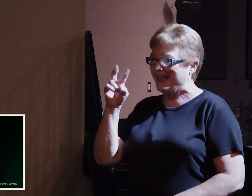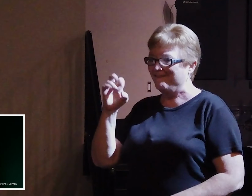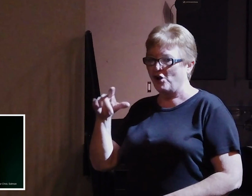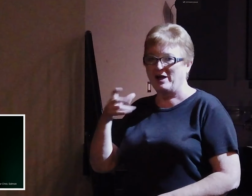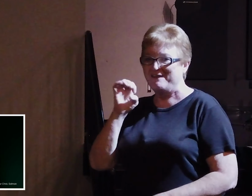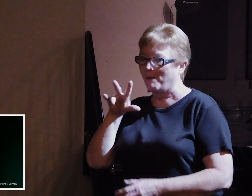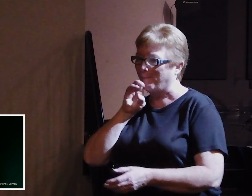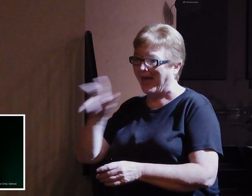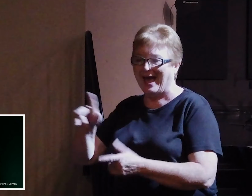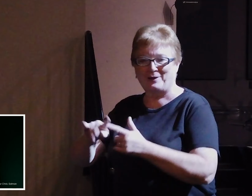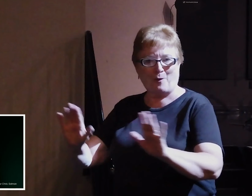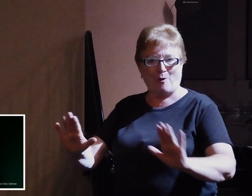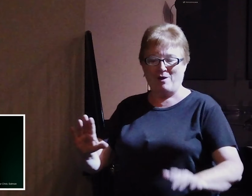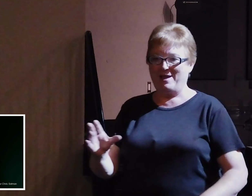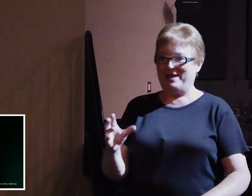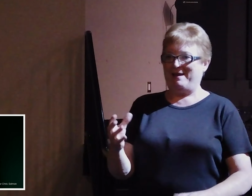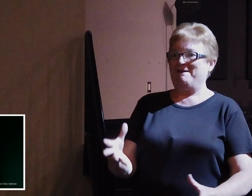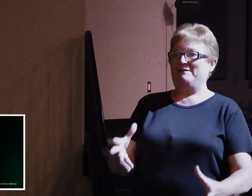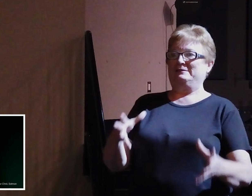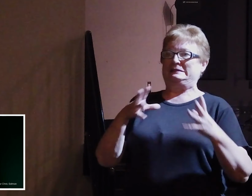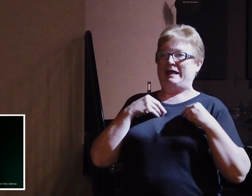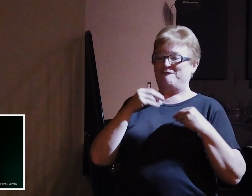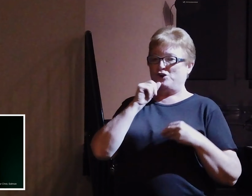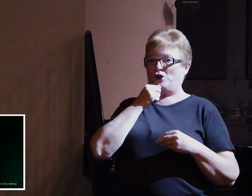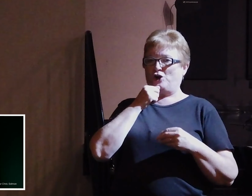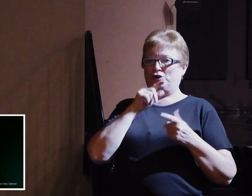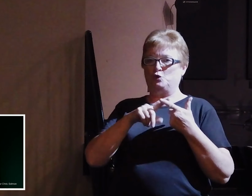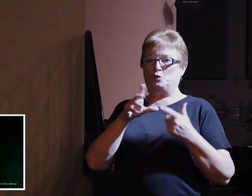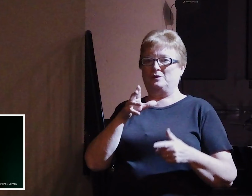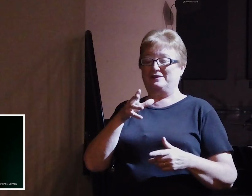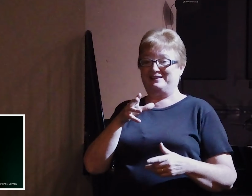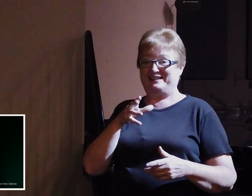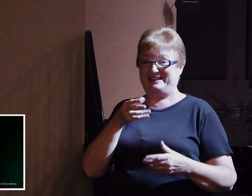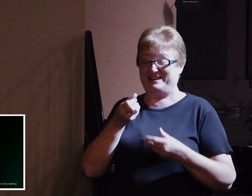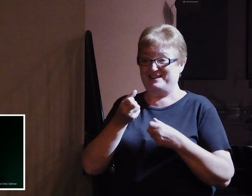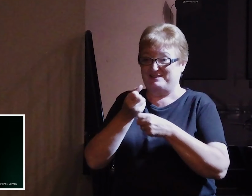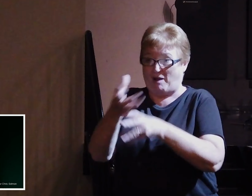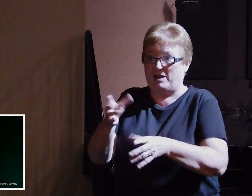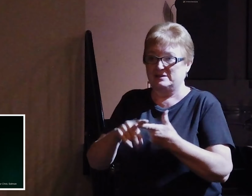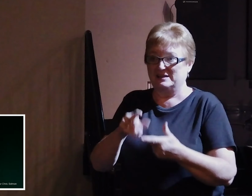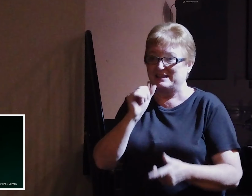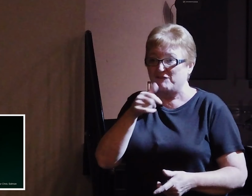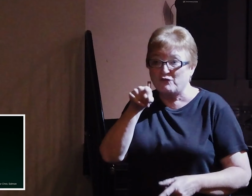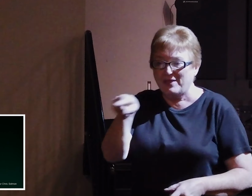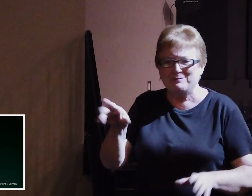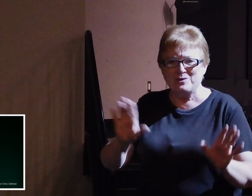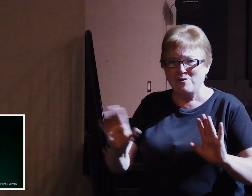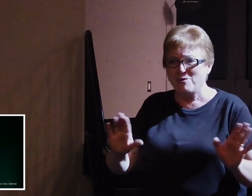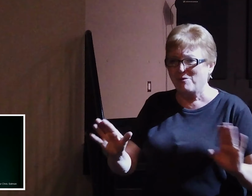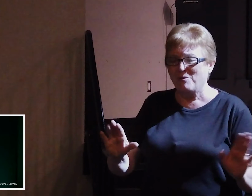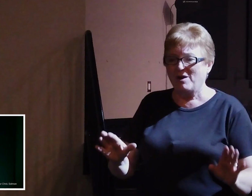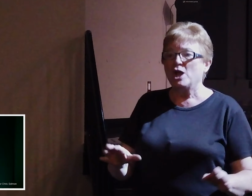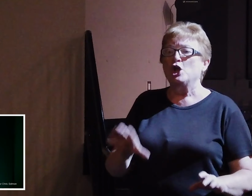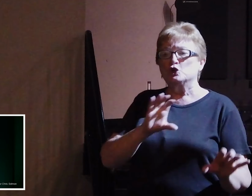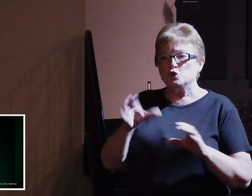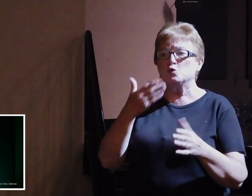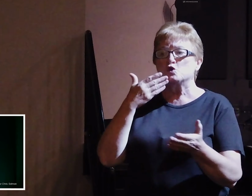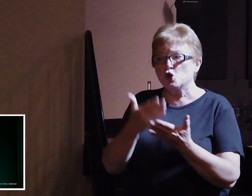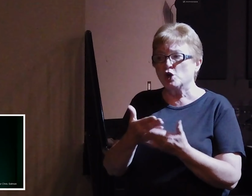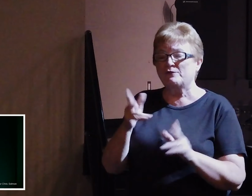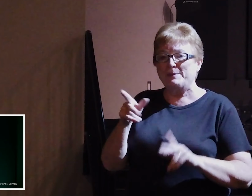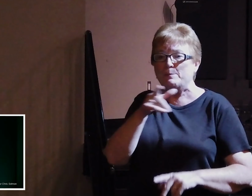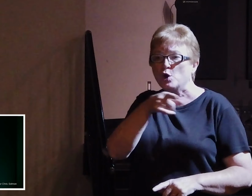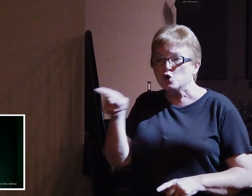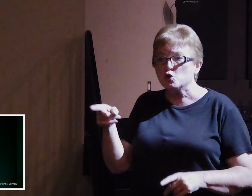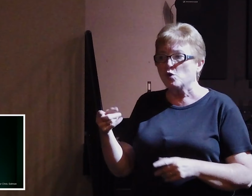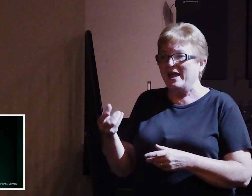that are close to you. They don't understand the idea of doing good to your enemy, doing good to those who do wicked to you. So these are some